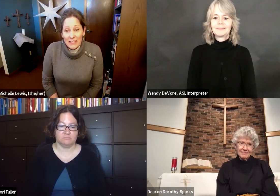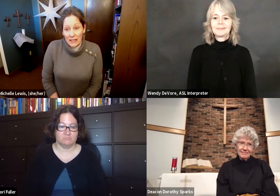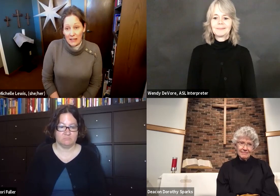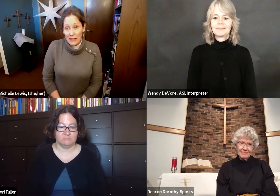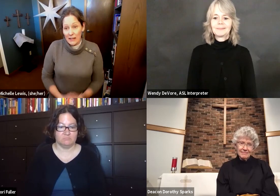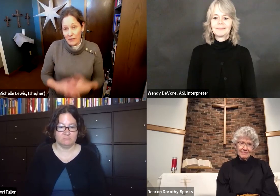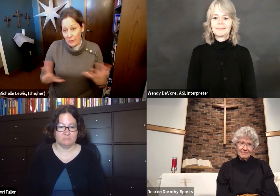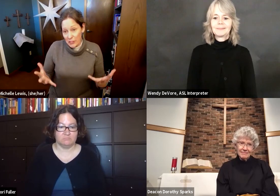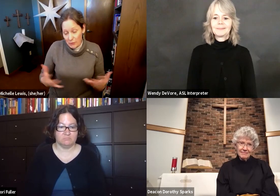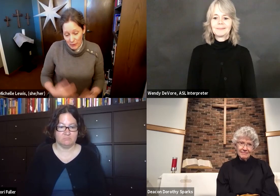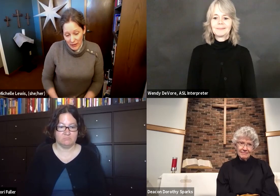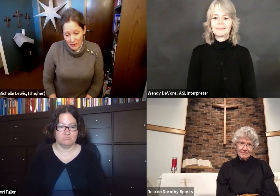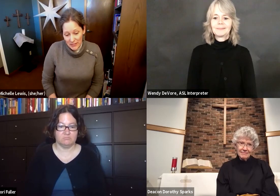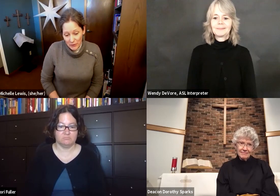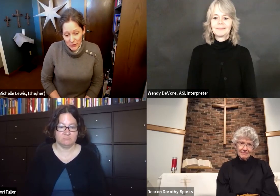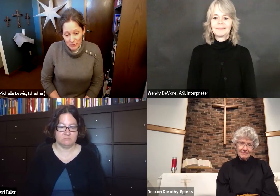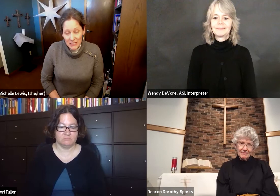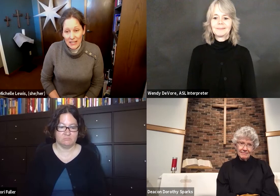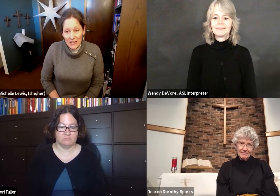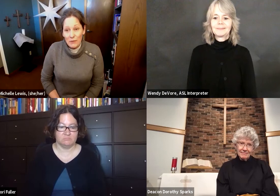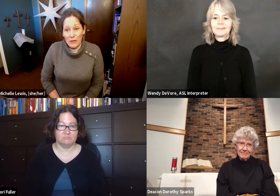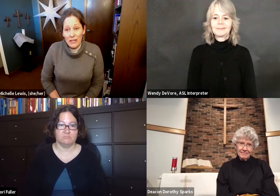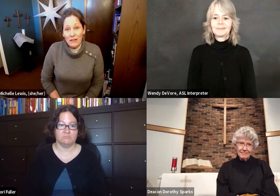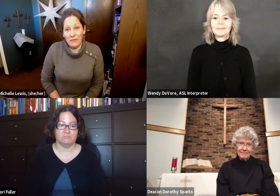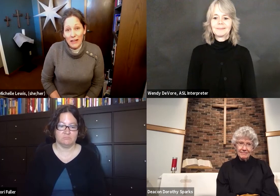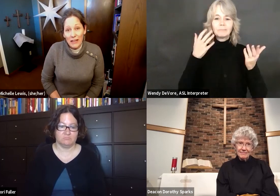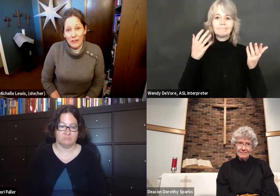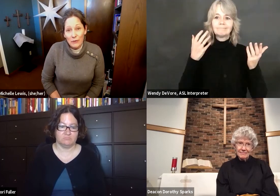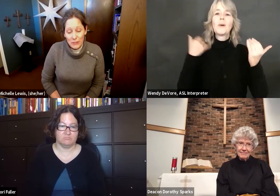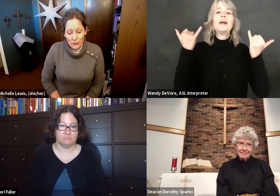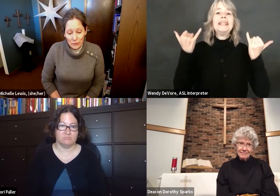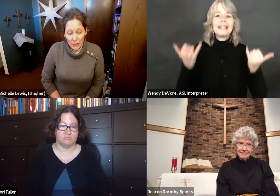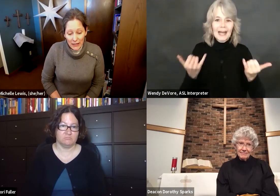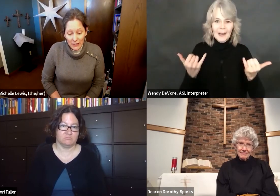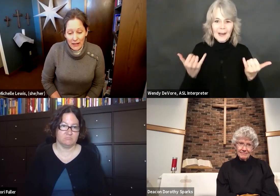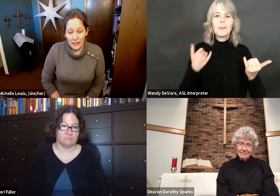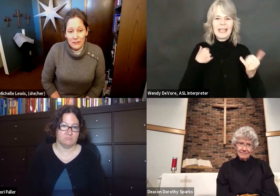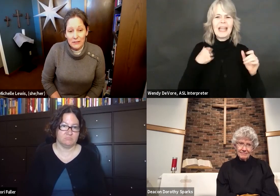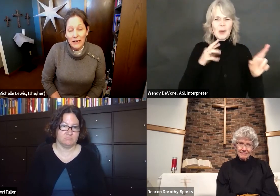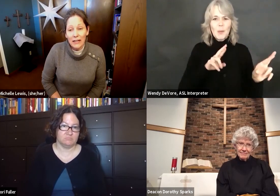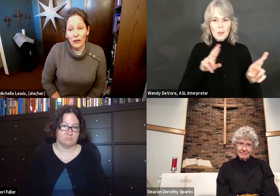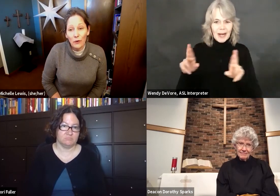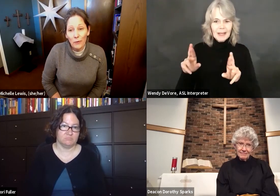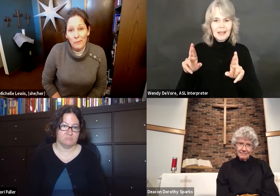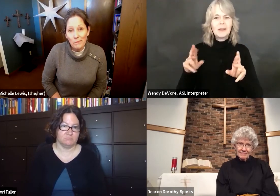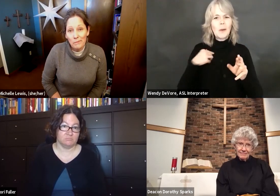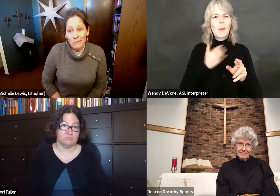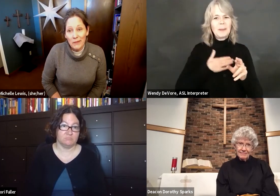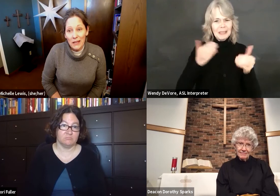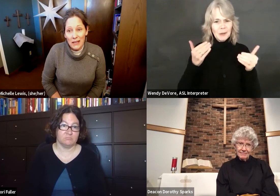and information about what comes in worship today, we invite you to light a candle at